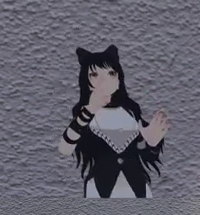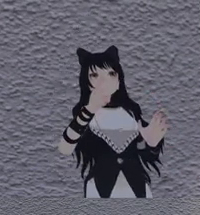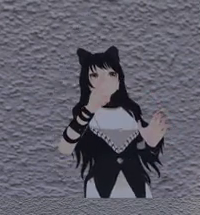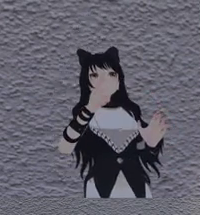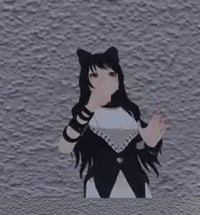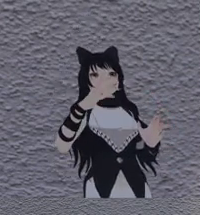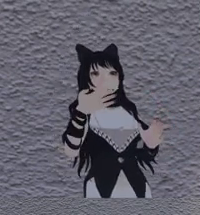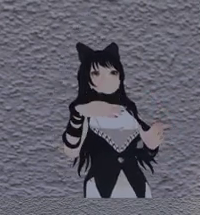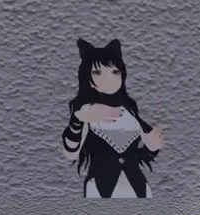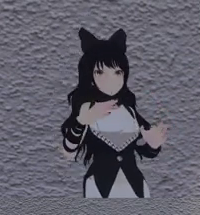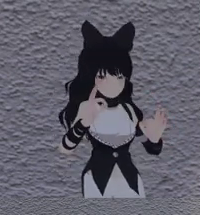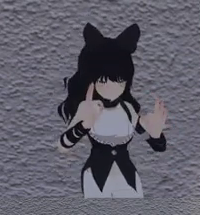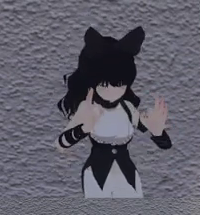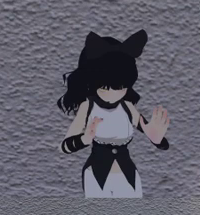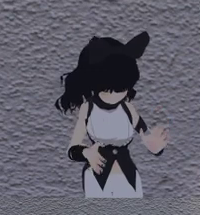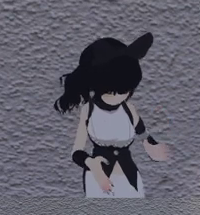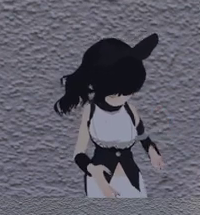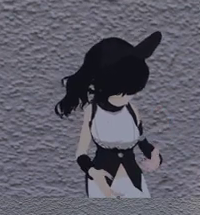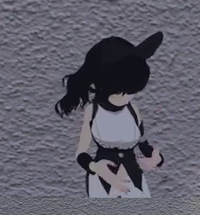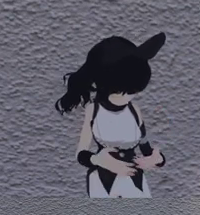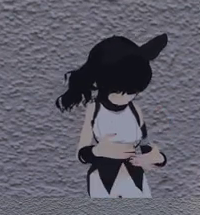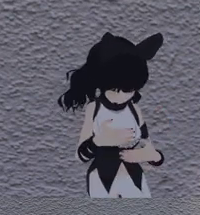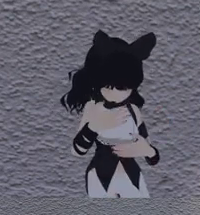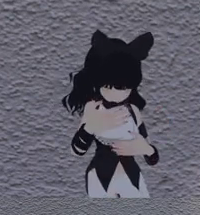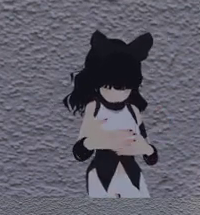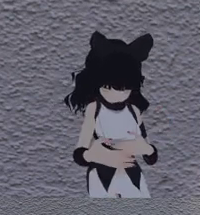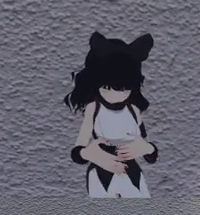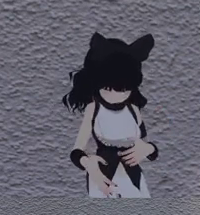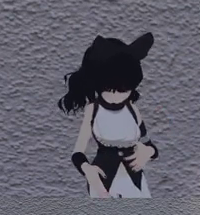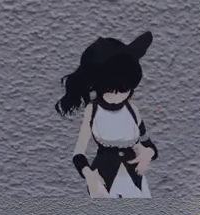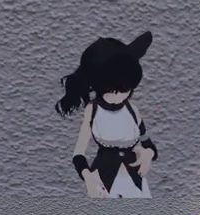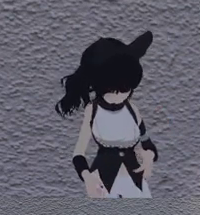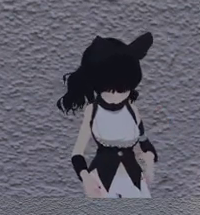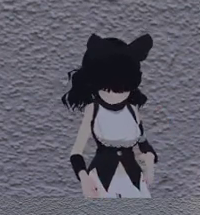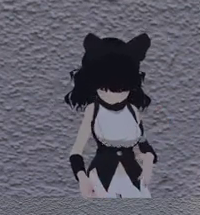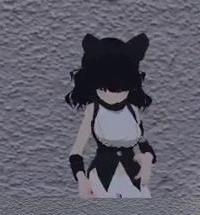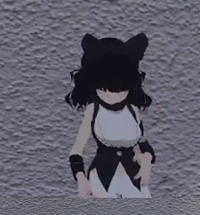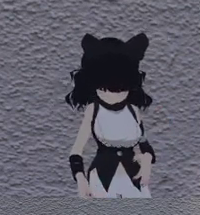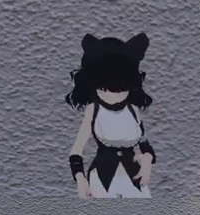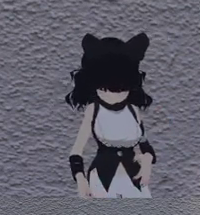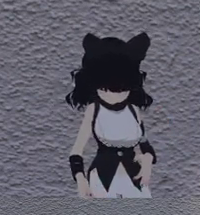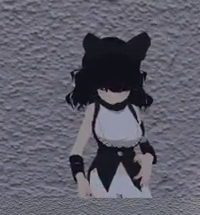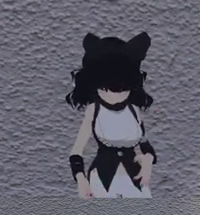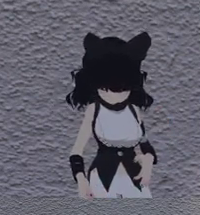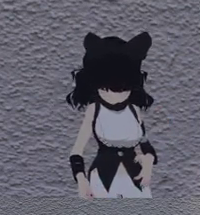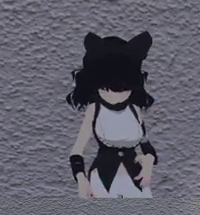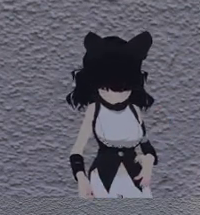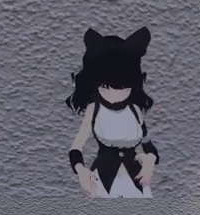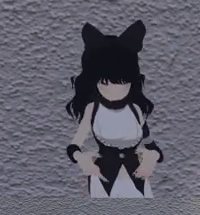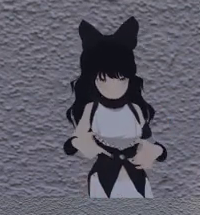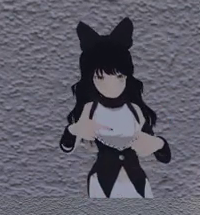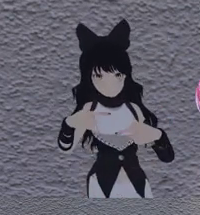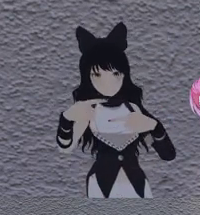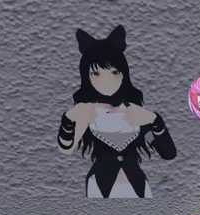Oh, hold on, he's lagging. Wow. Okay, all done. So next